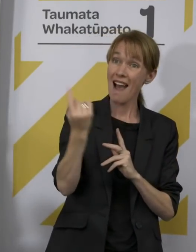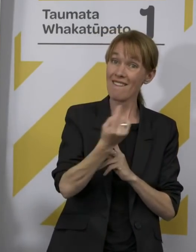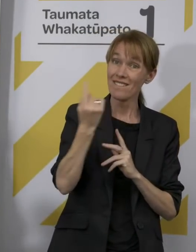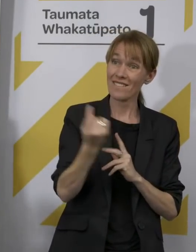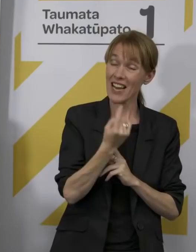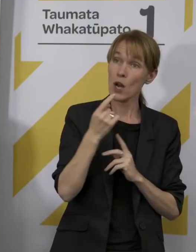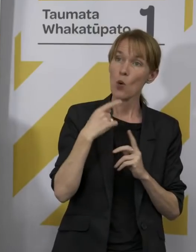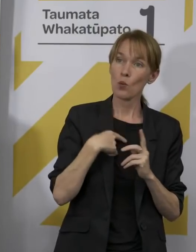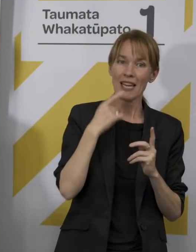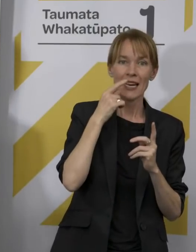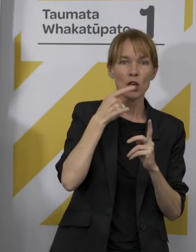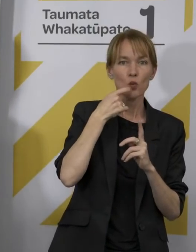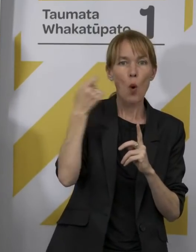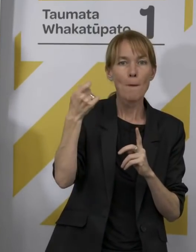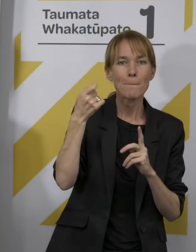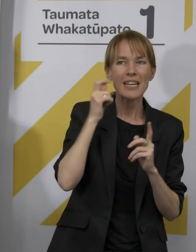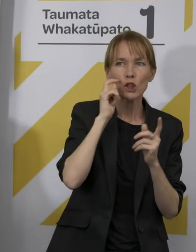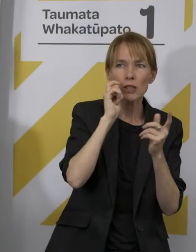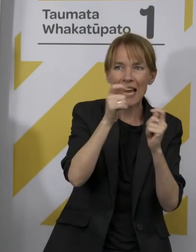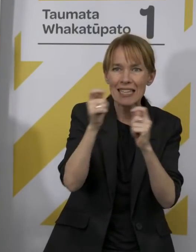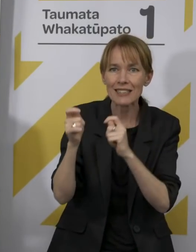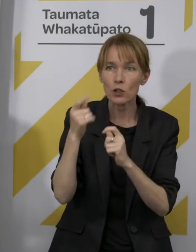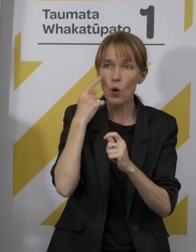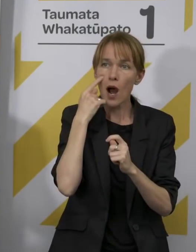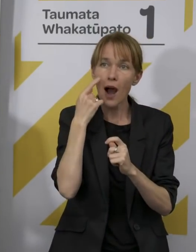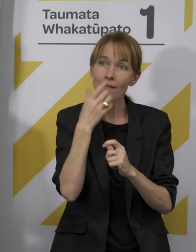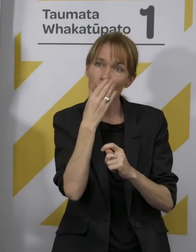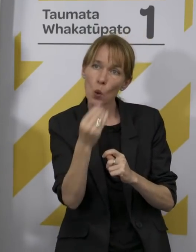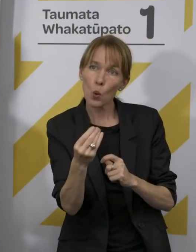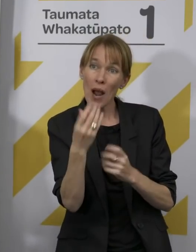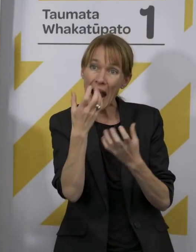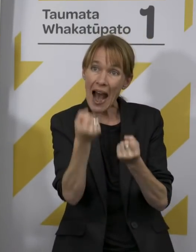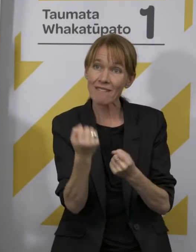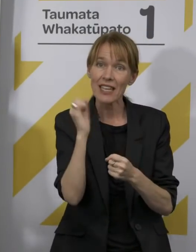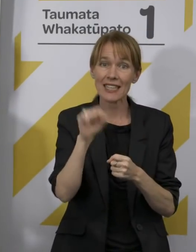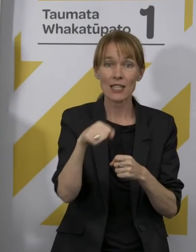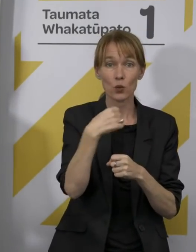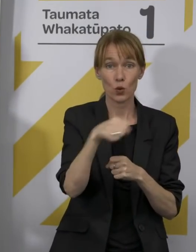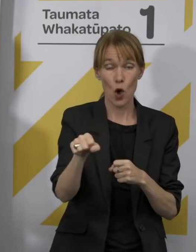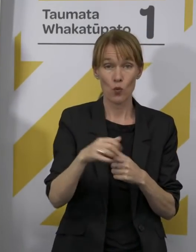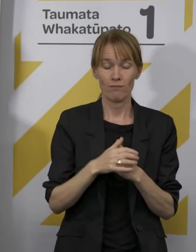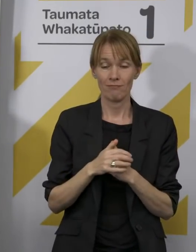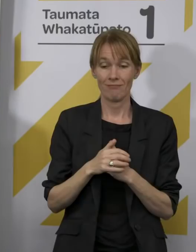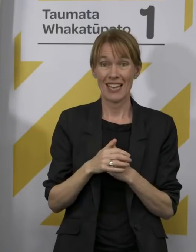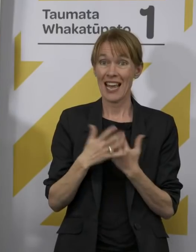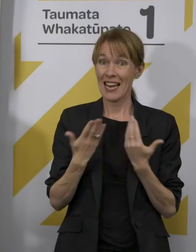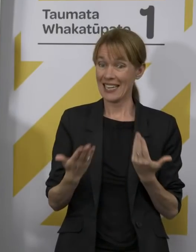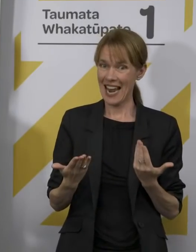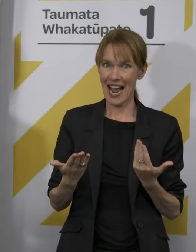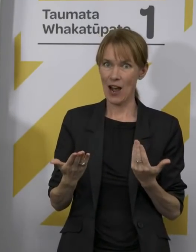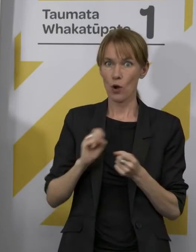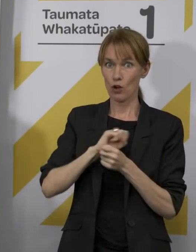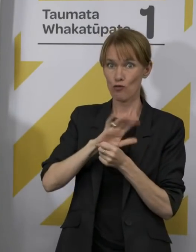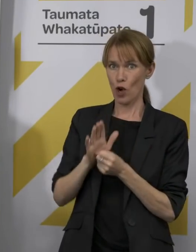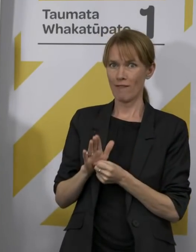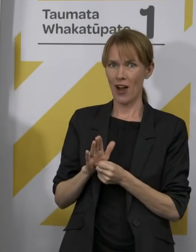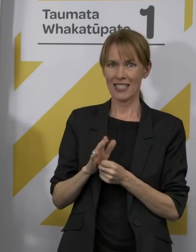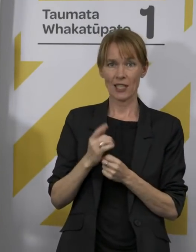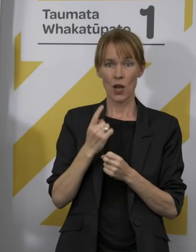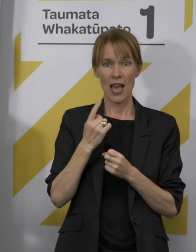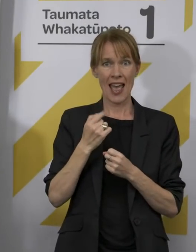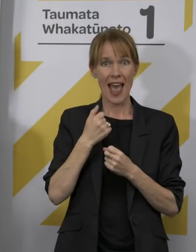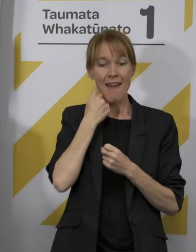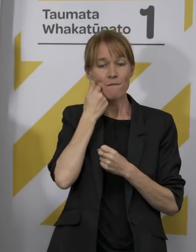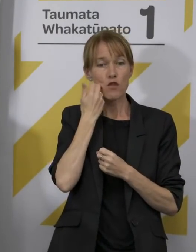much influenza is out there and what type of influenza. We're now going to be doing thousands a day, which I would call, just really,